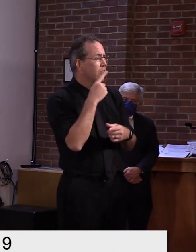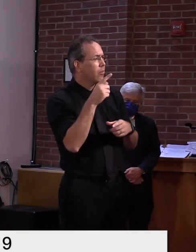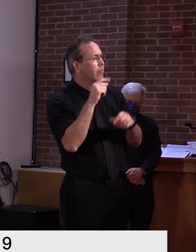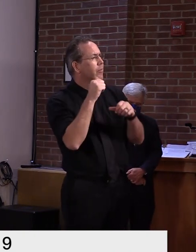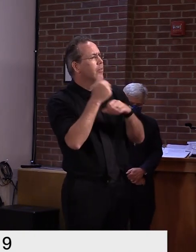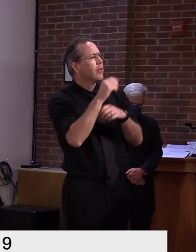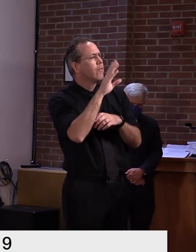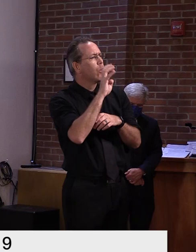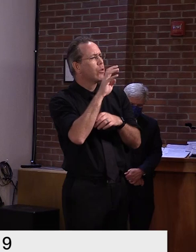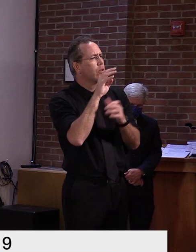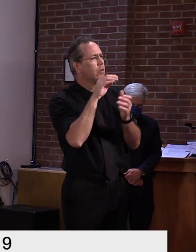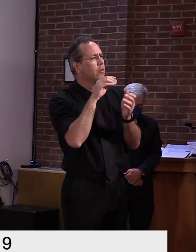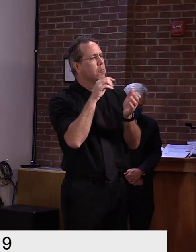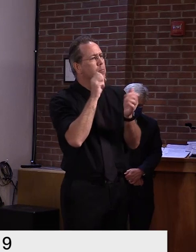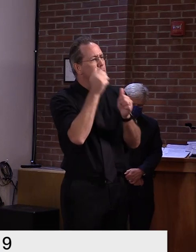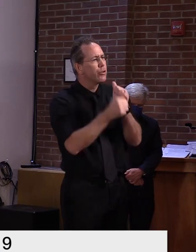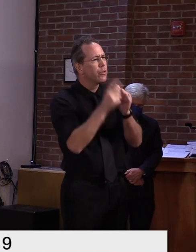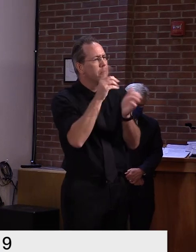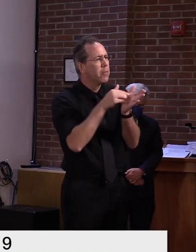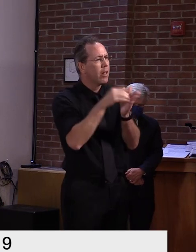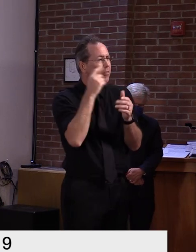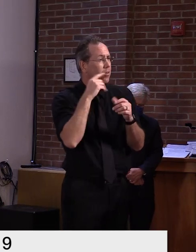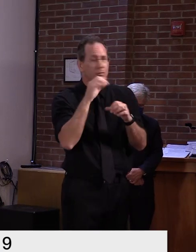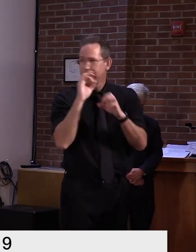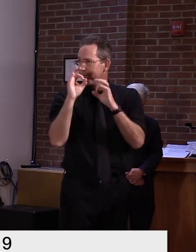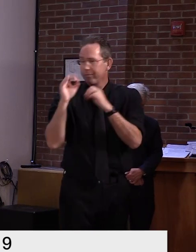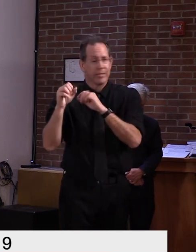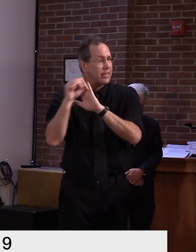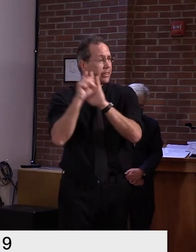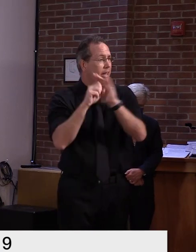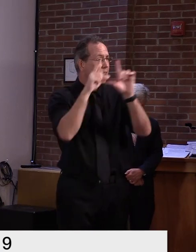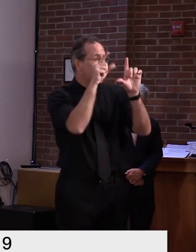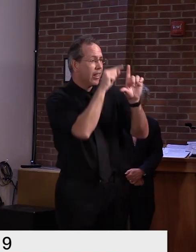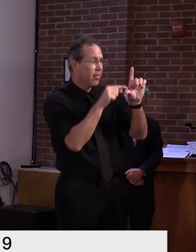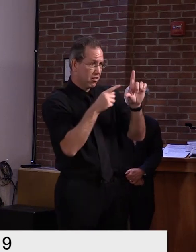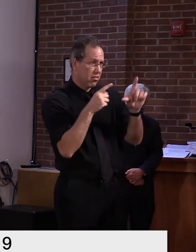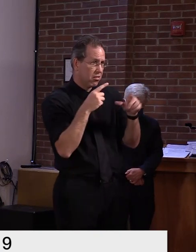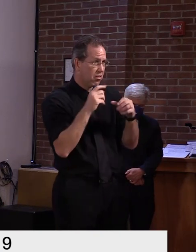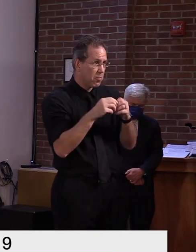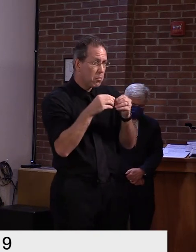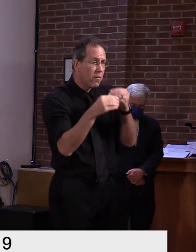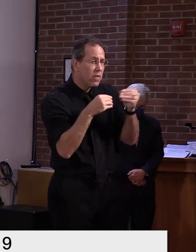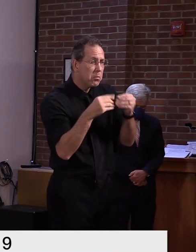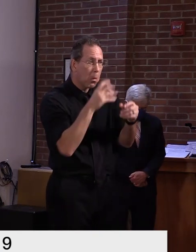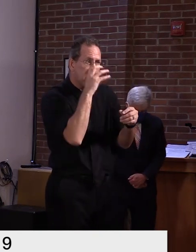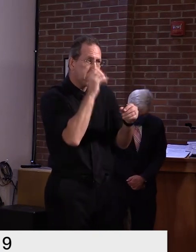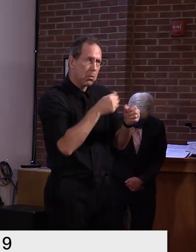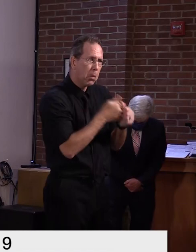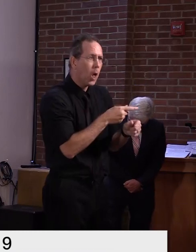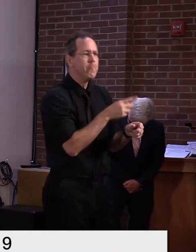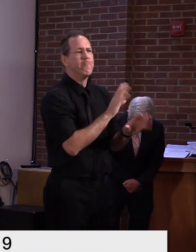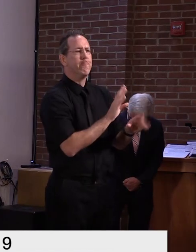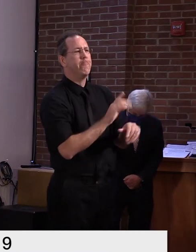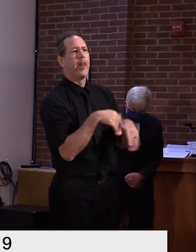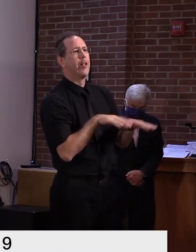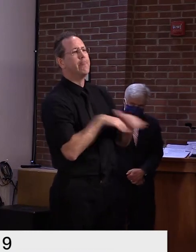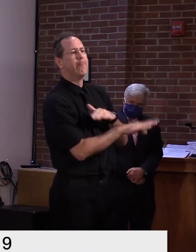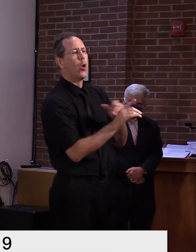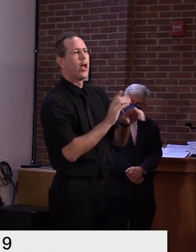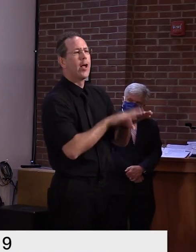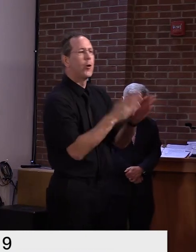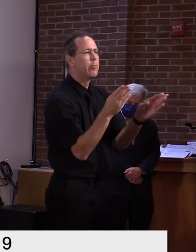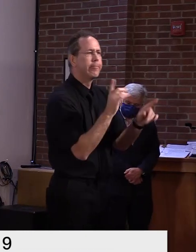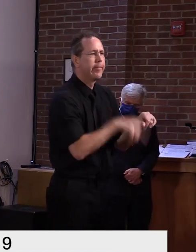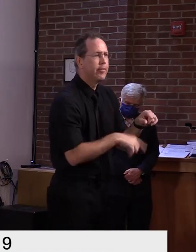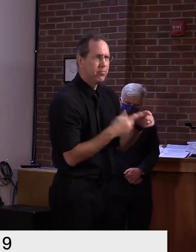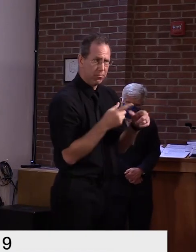to that. And I think the modeling that we've done, Mr. Pichek has worked on, is working, and we don't want to